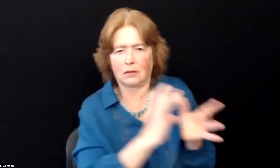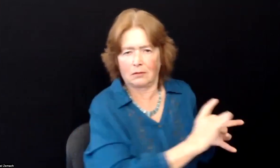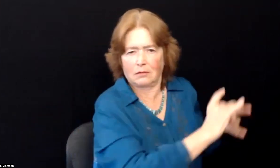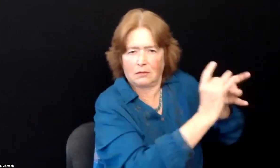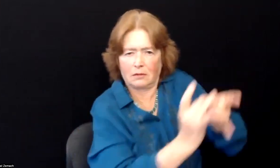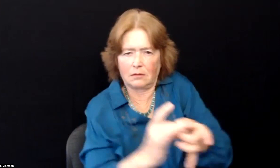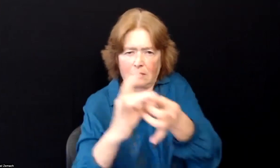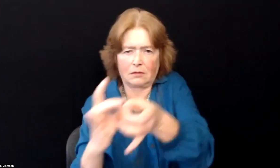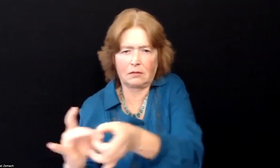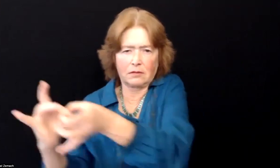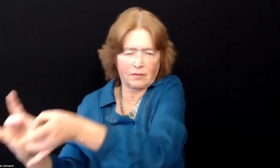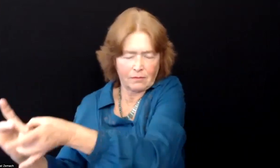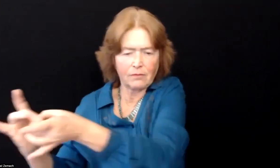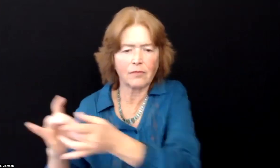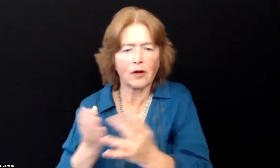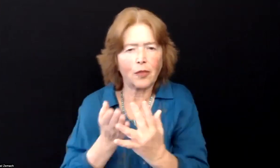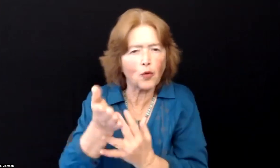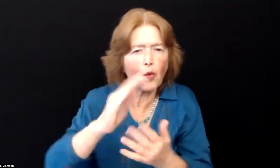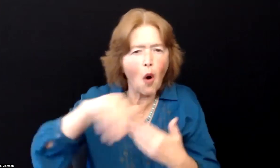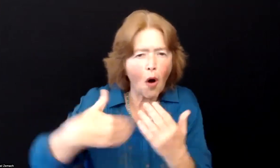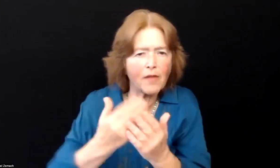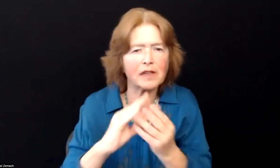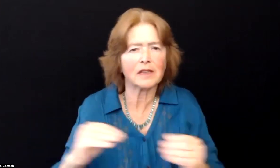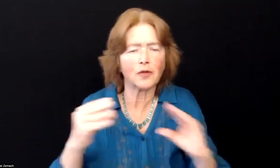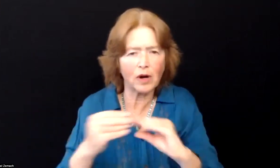He's the thread throughout the whole book,